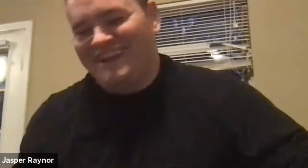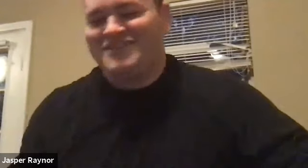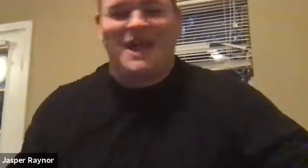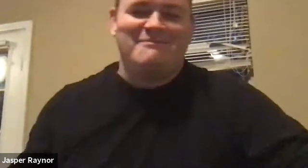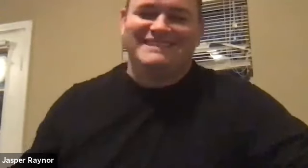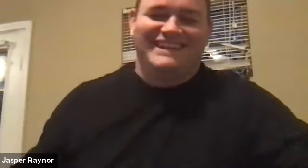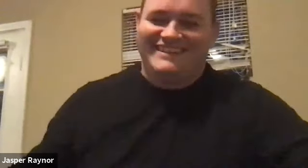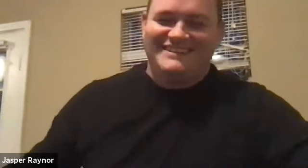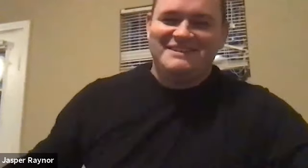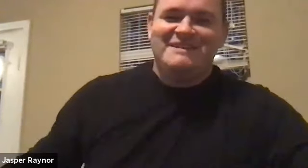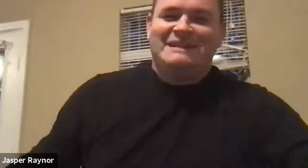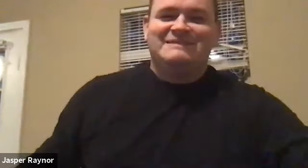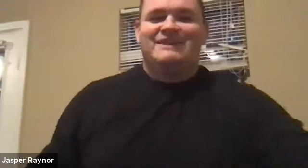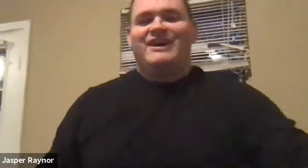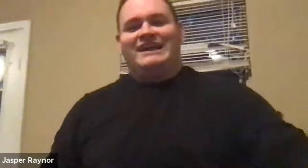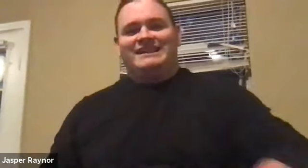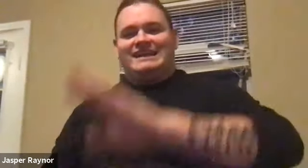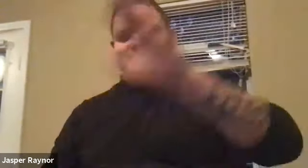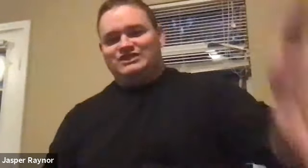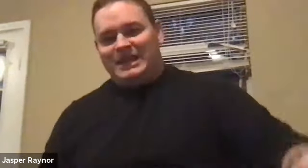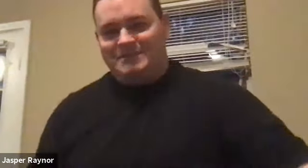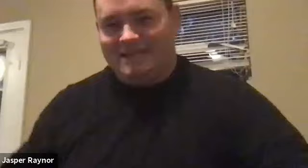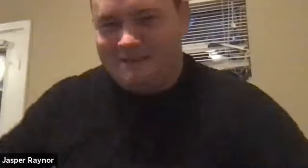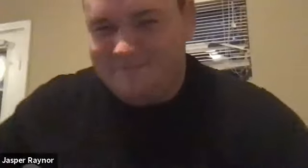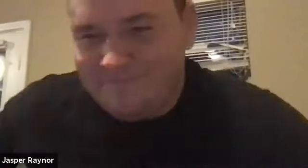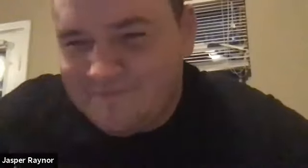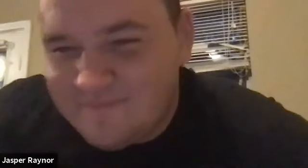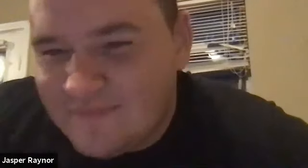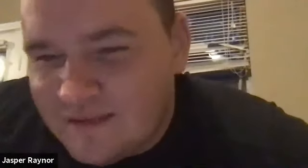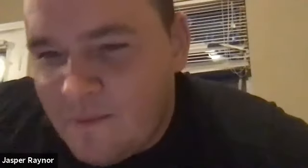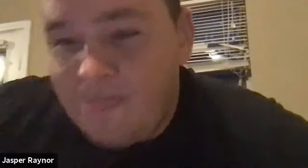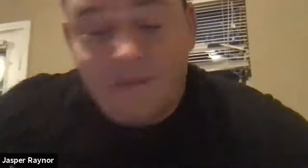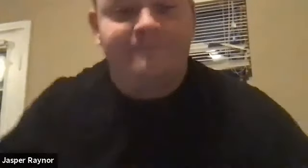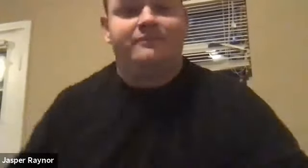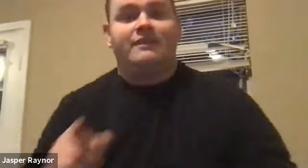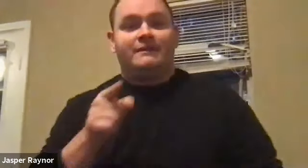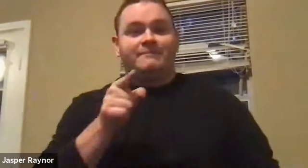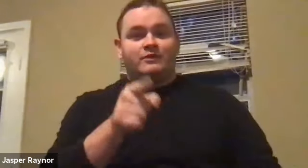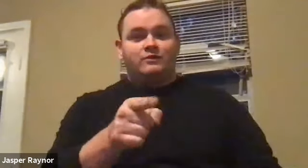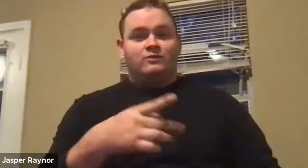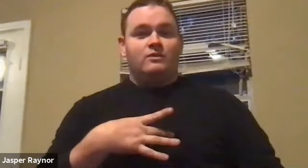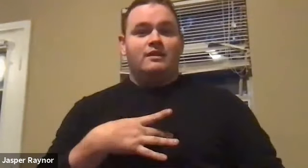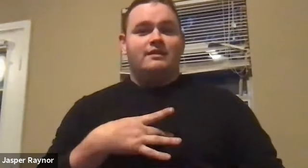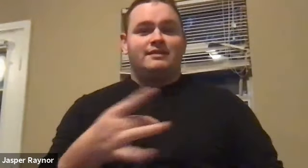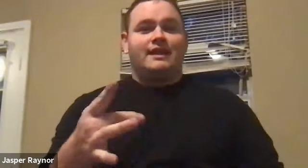whatever happens out there. All right, next, Jamie. Oh God. You got this, God. Jamie.